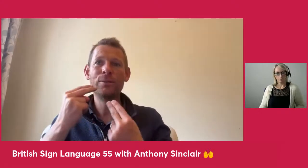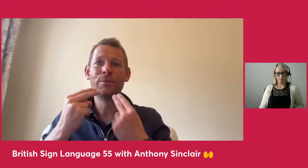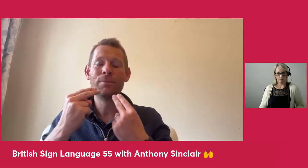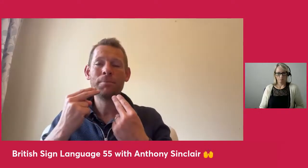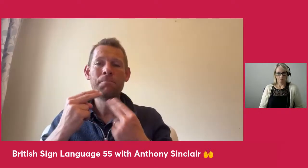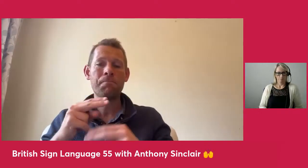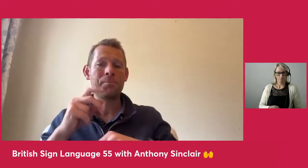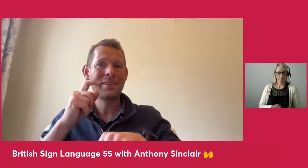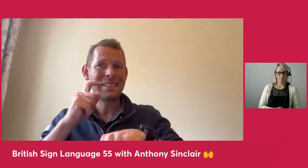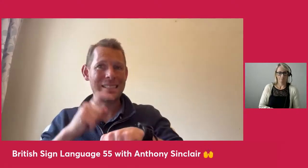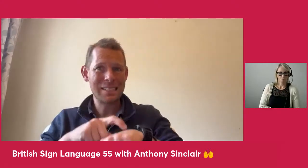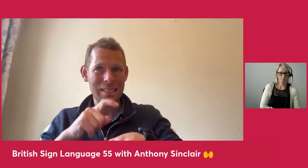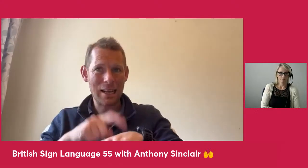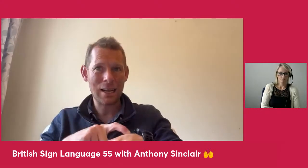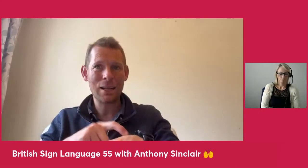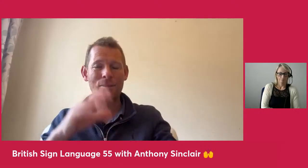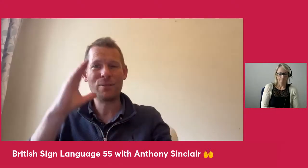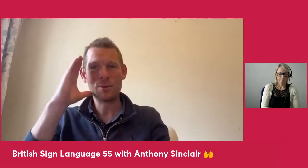dinner.